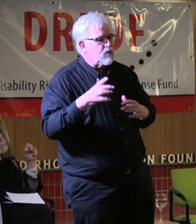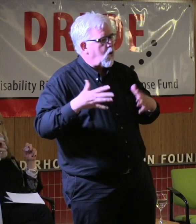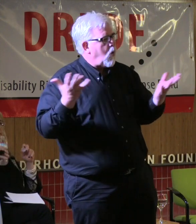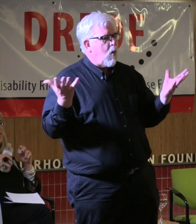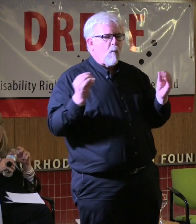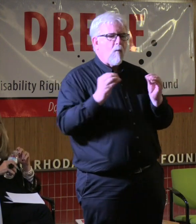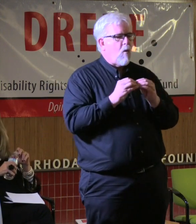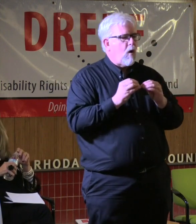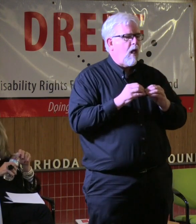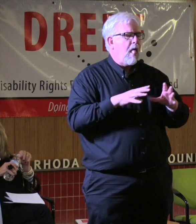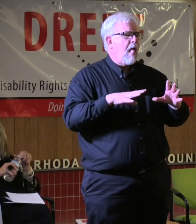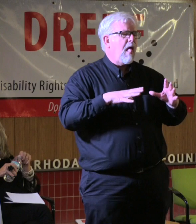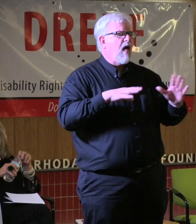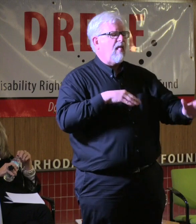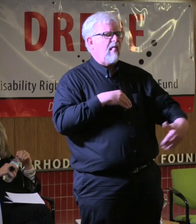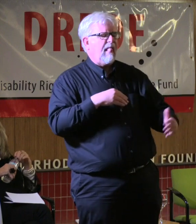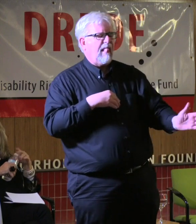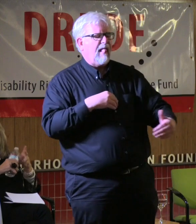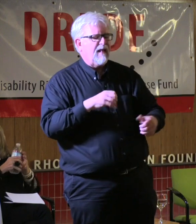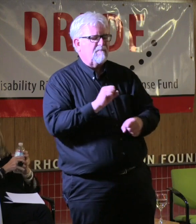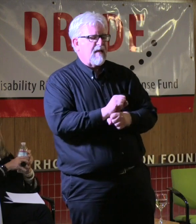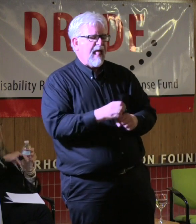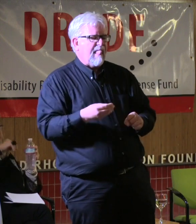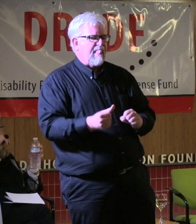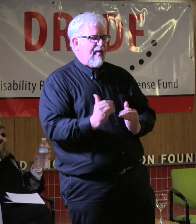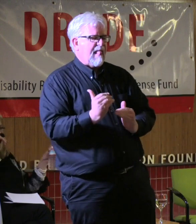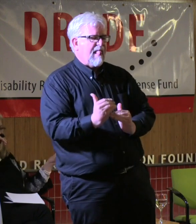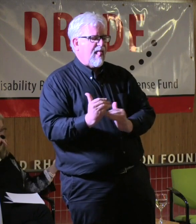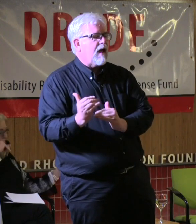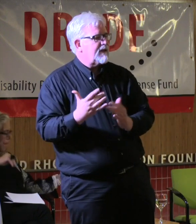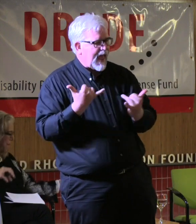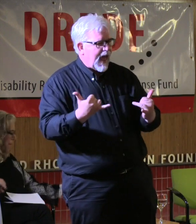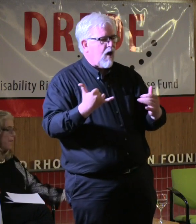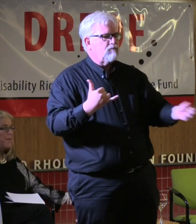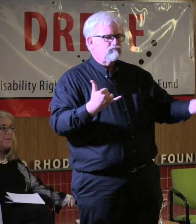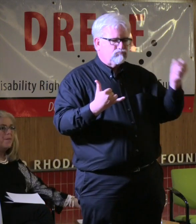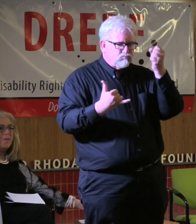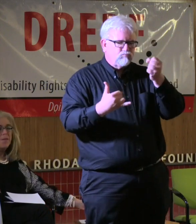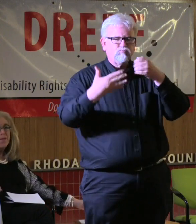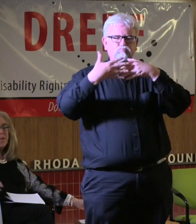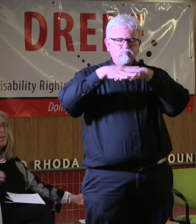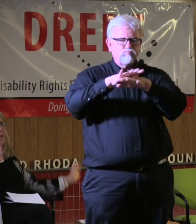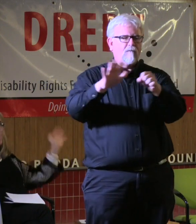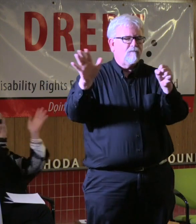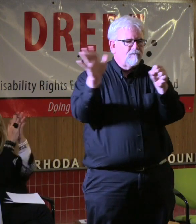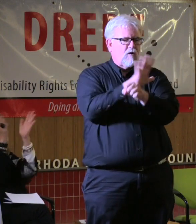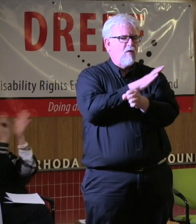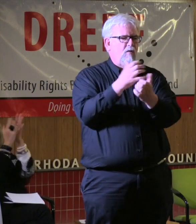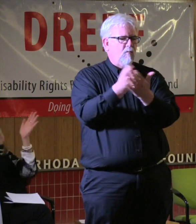not sub-minimum wage, it's competitive integrated employment at full wage.